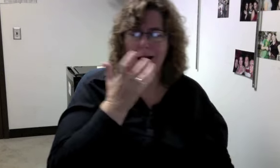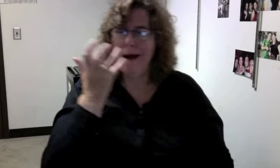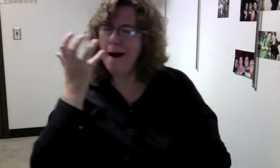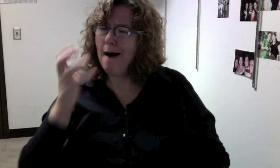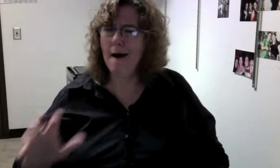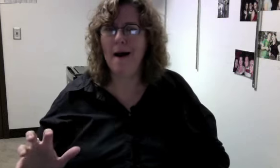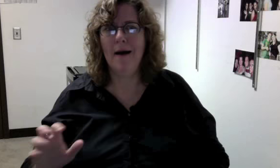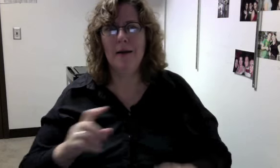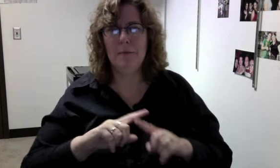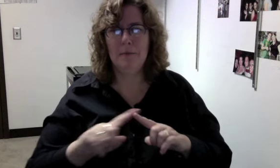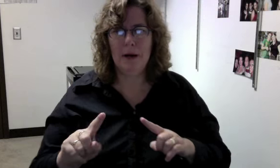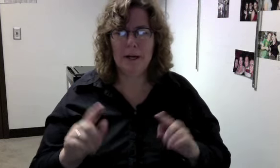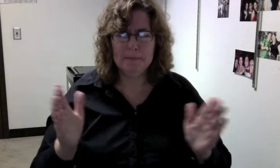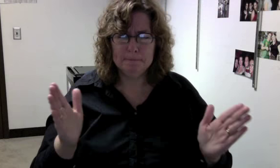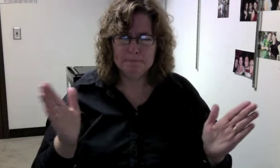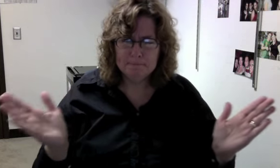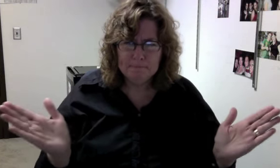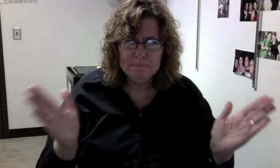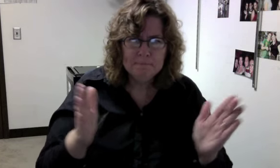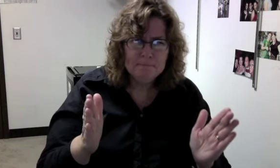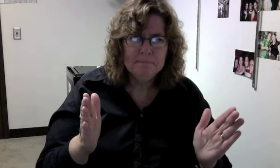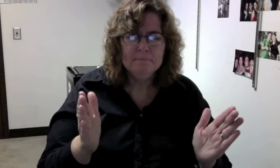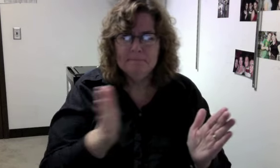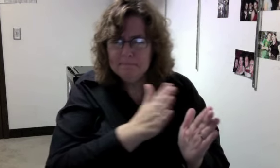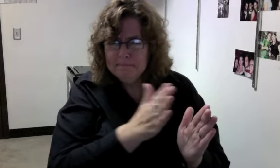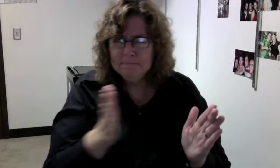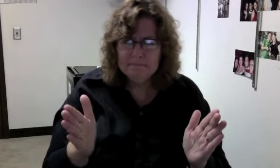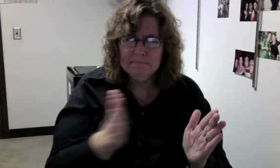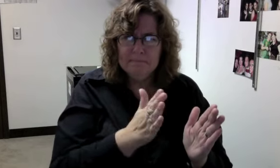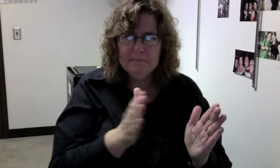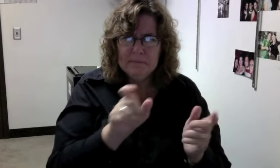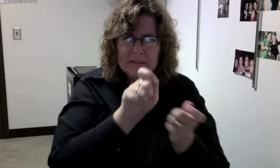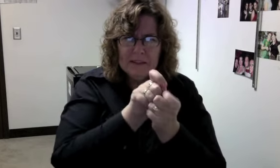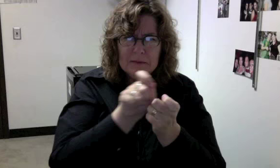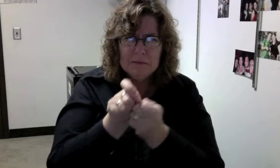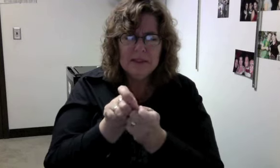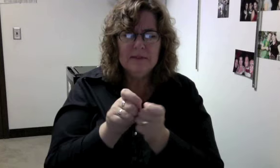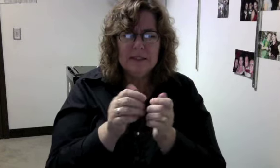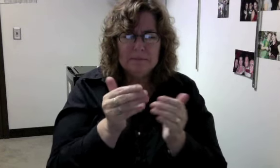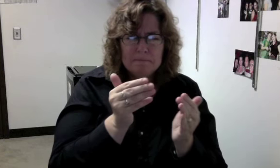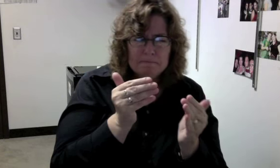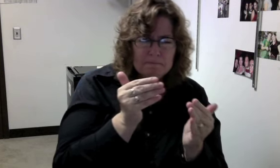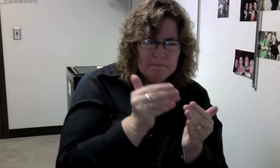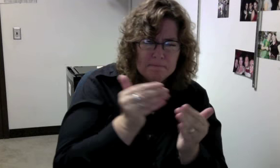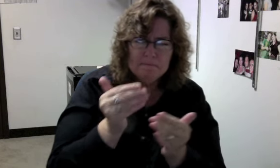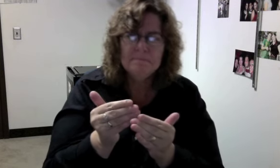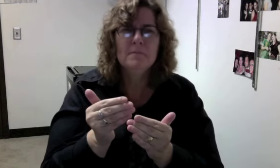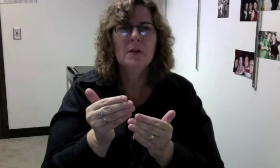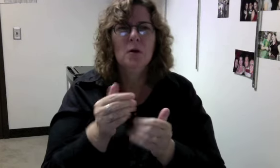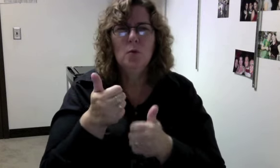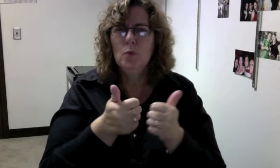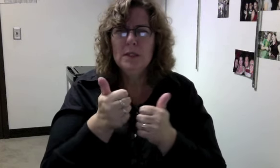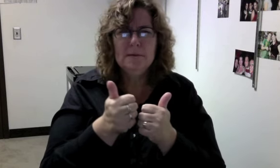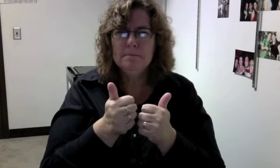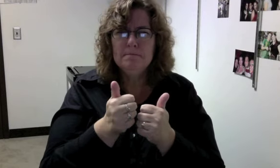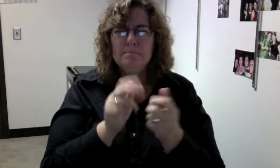and start to shrink it down to get more of a finer pinpoint of what is the optimum temperature of the